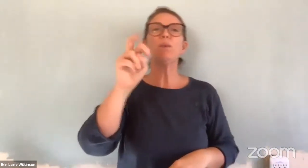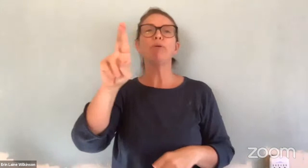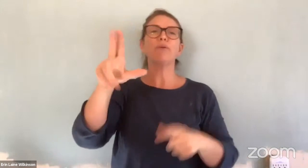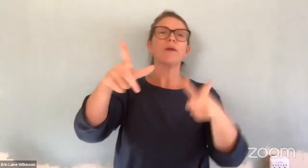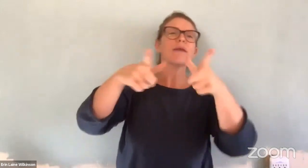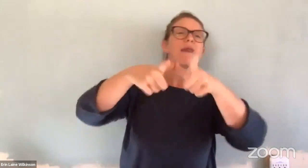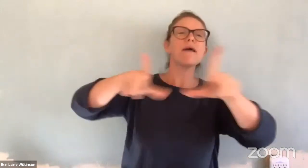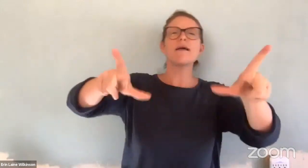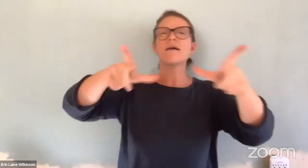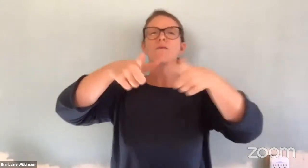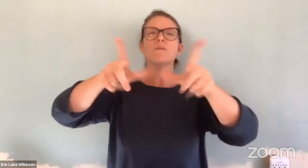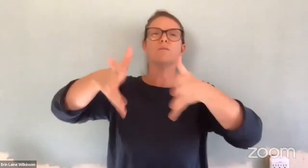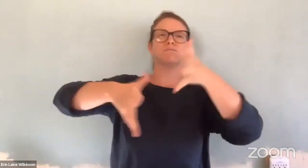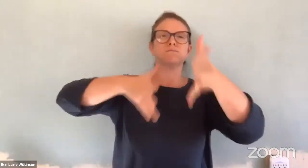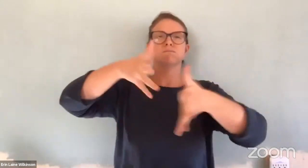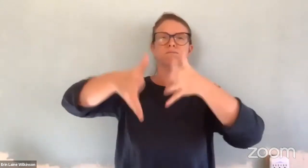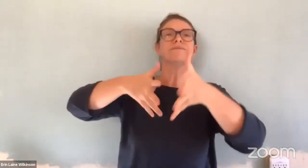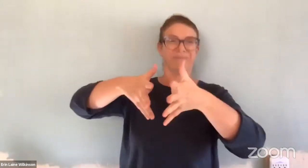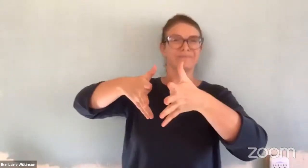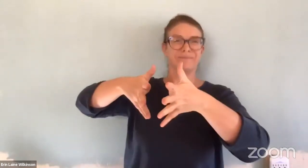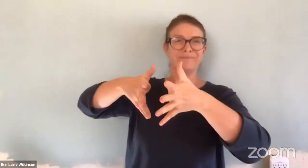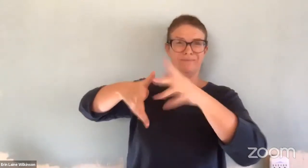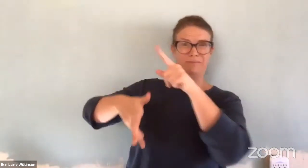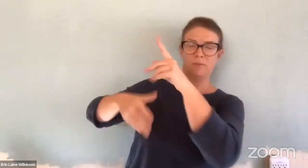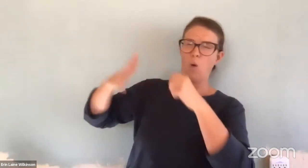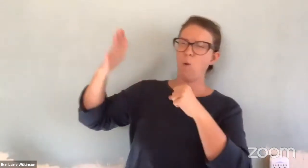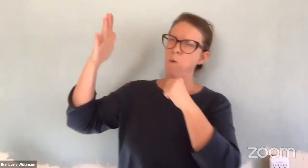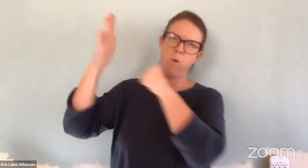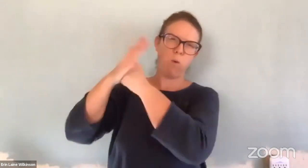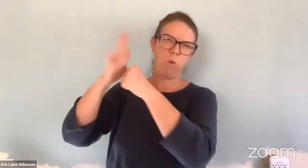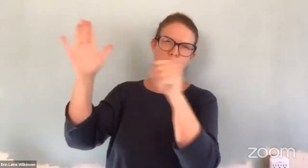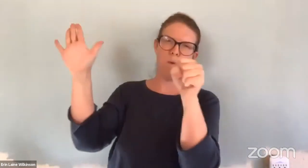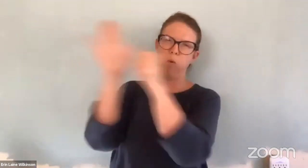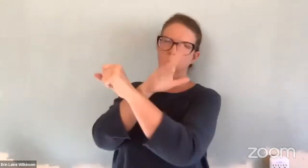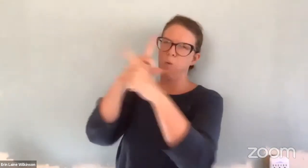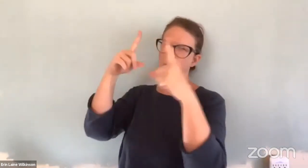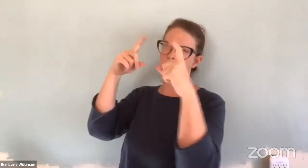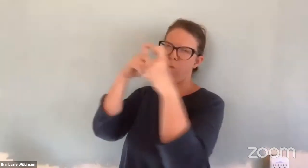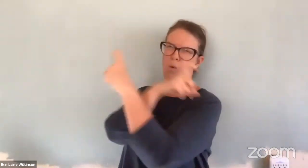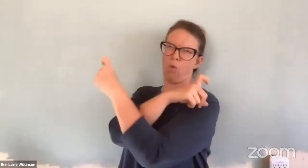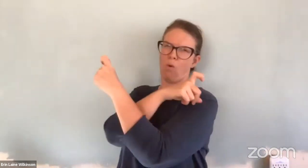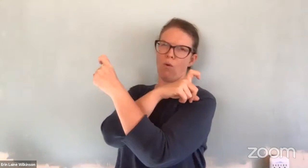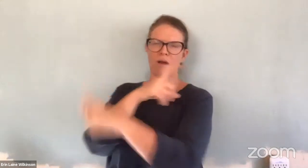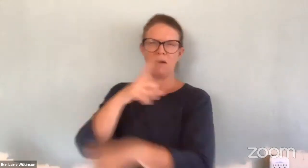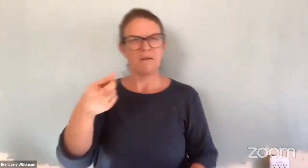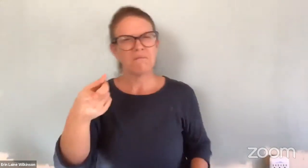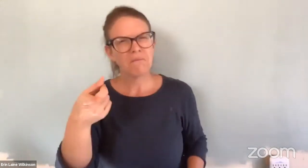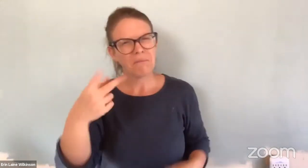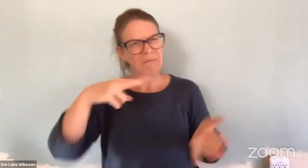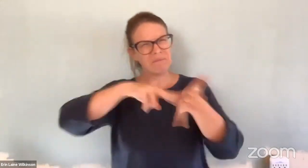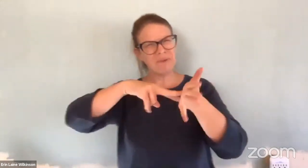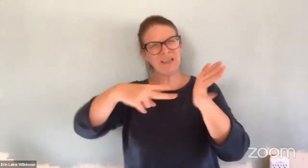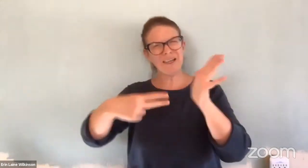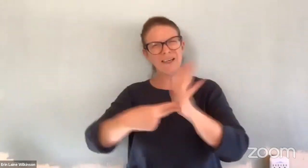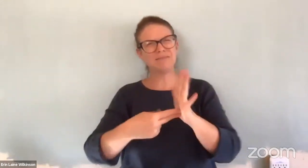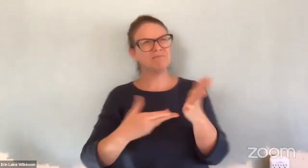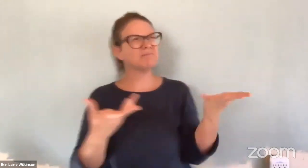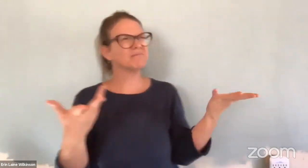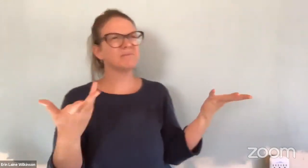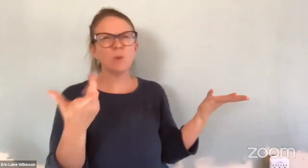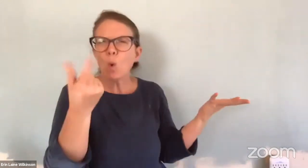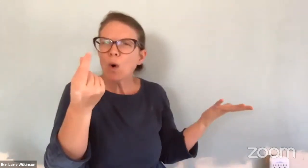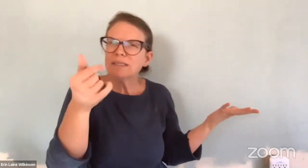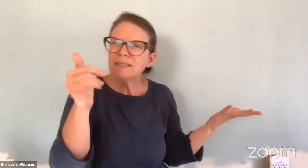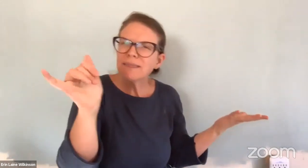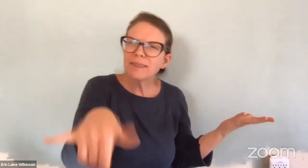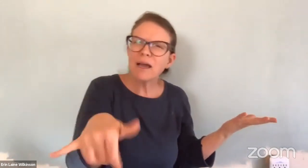path where you arrive at this so-called super language, this ultimate sign language, where it's arrived at that fully complex level or